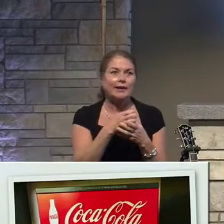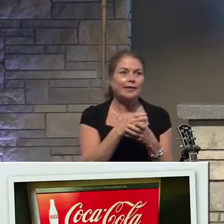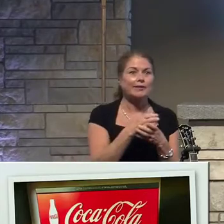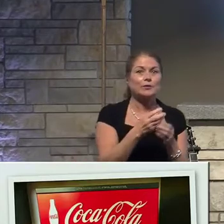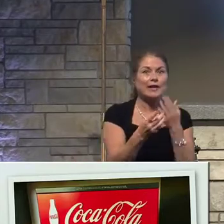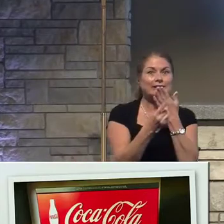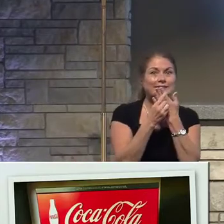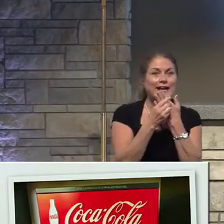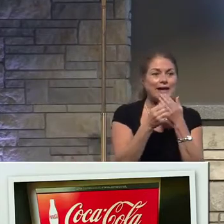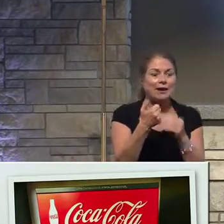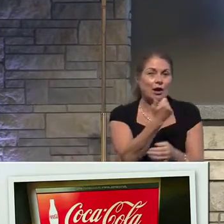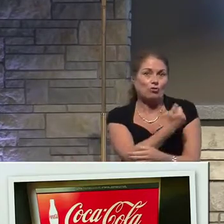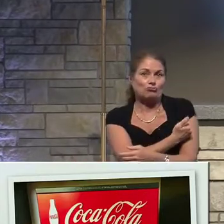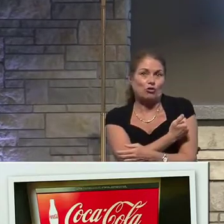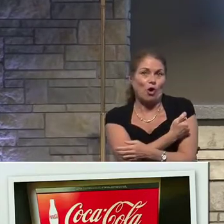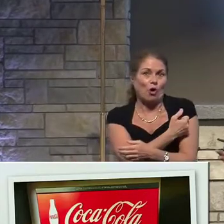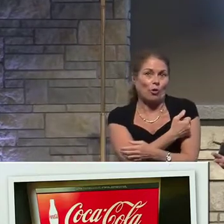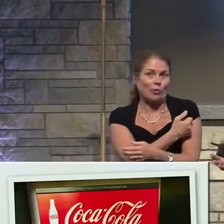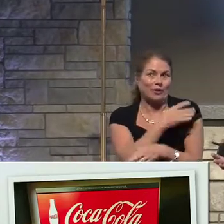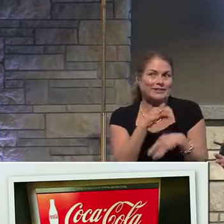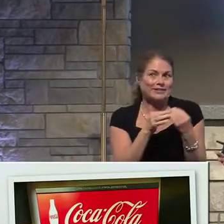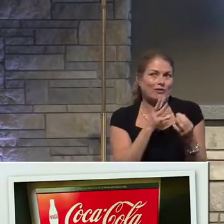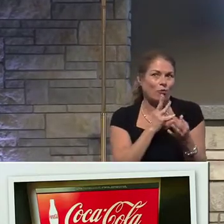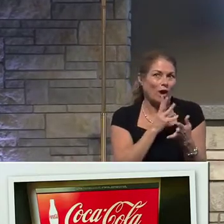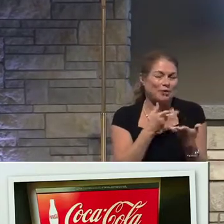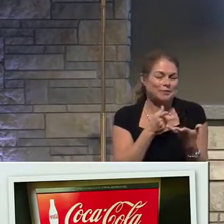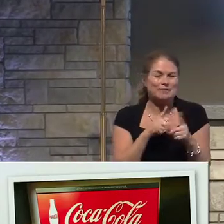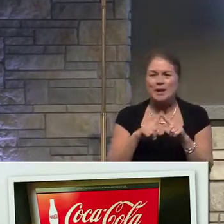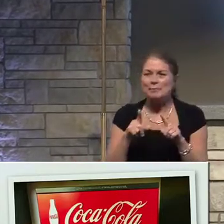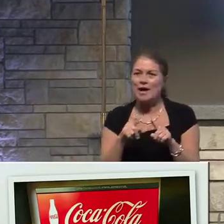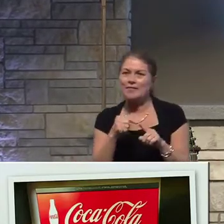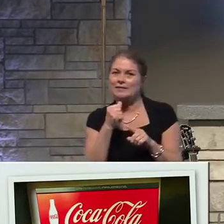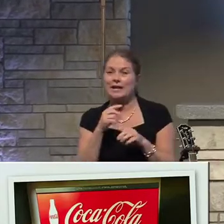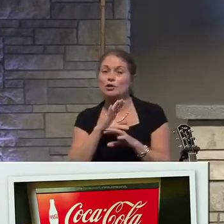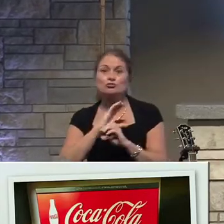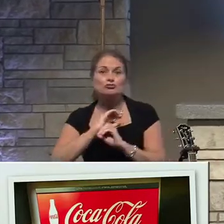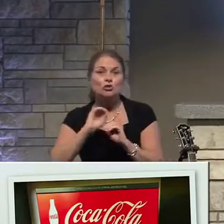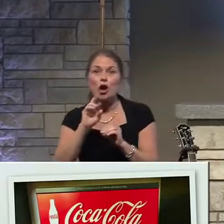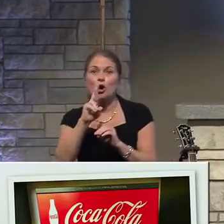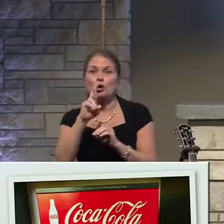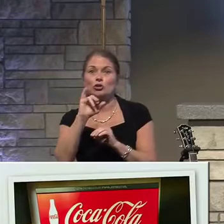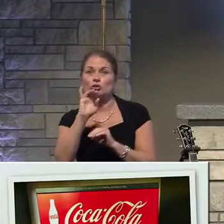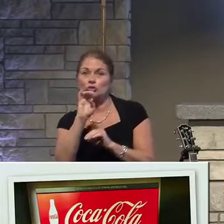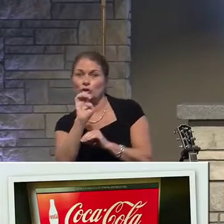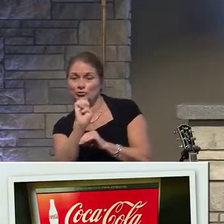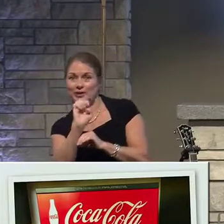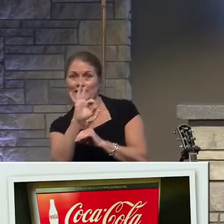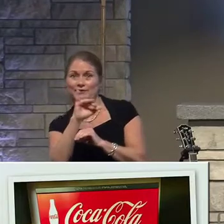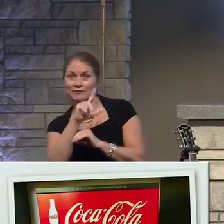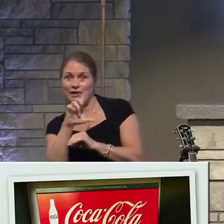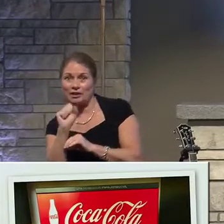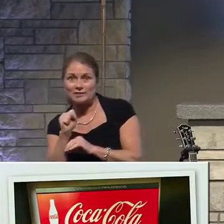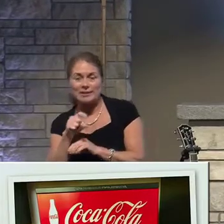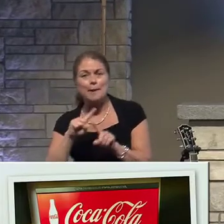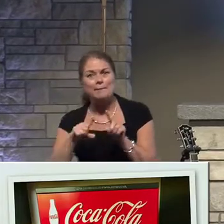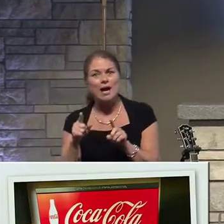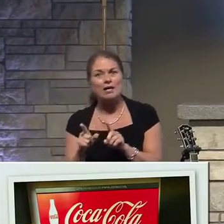instead. Or maybe there are no refills, and yet you constantly go up, and you're filling up your glass over and over